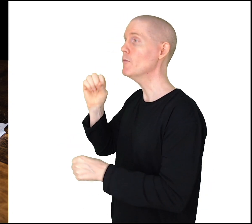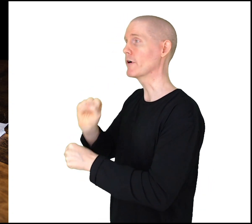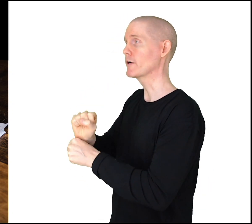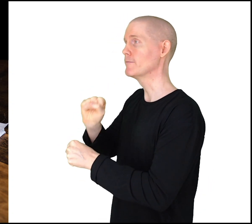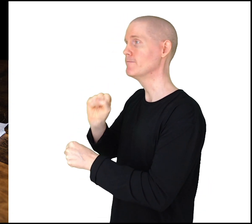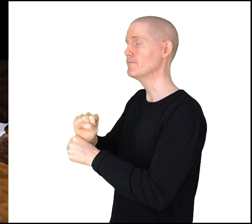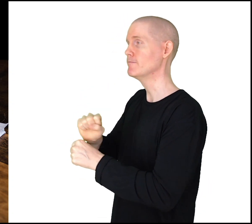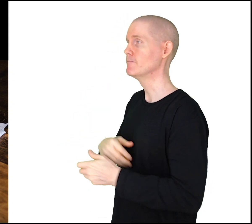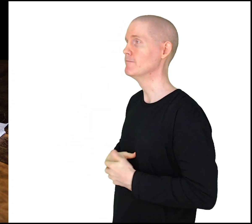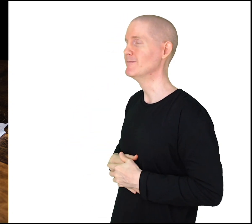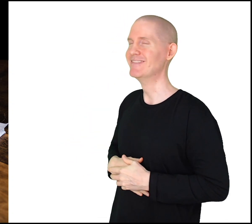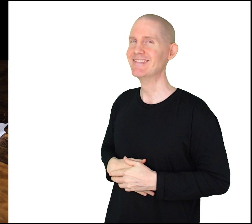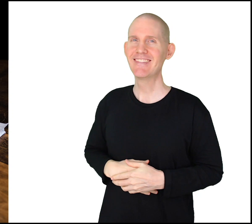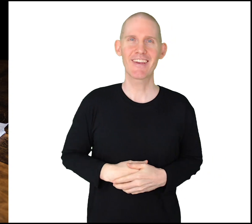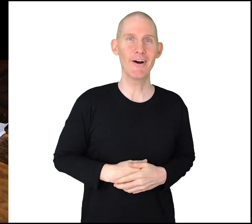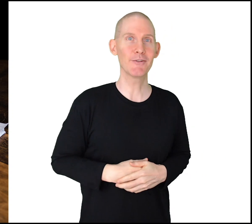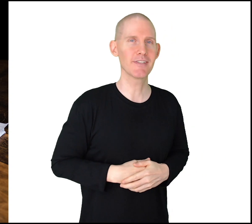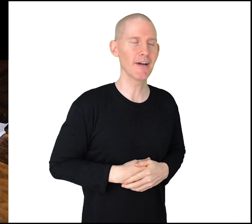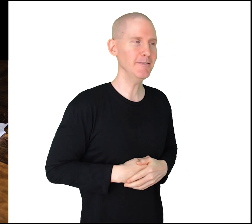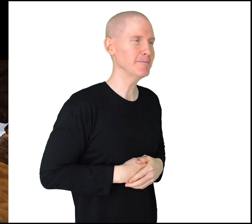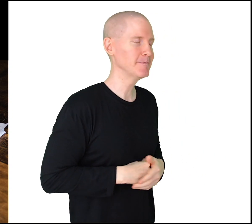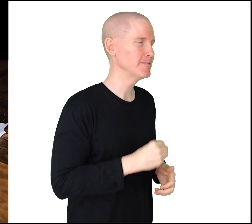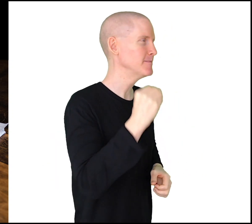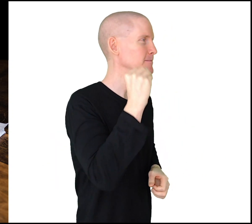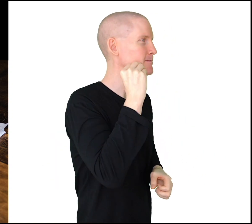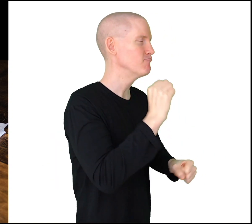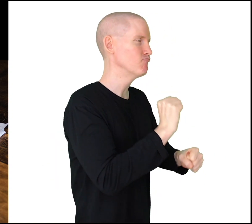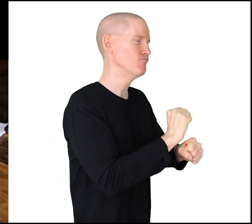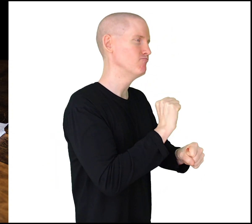Homework. Other side.